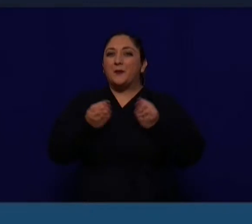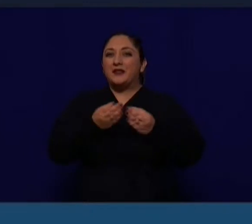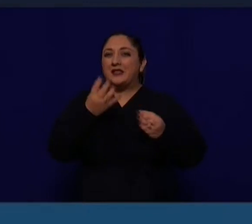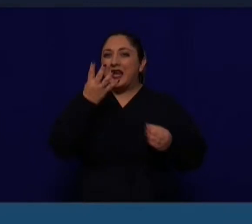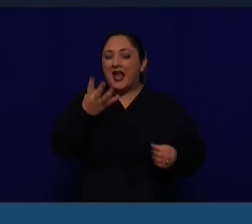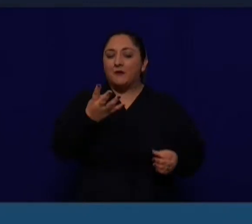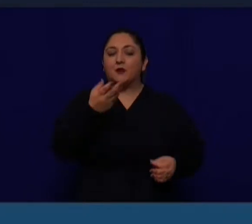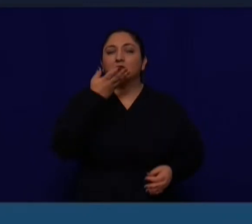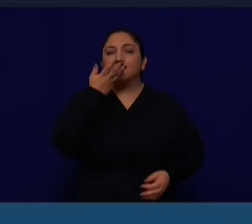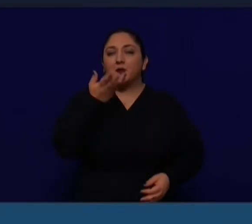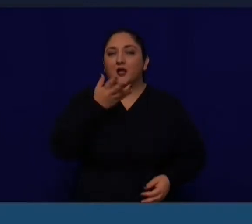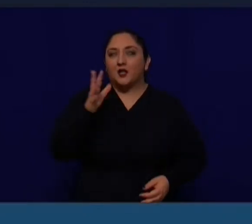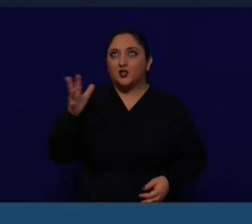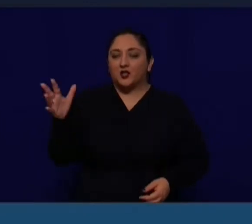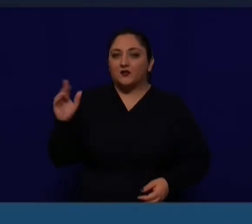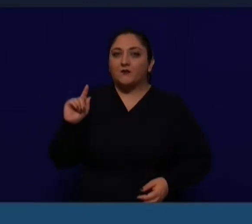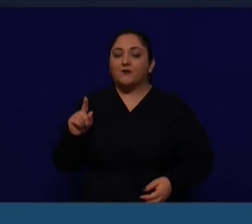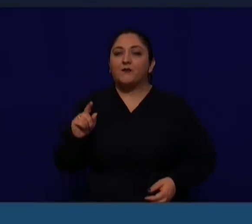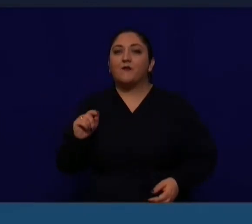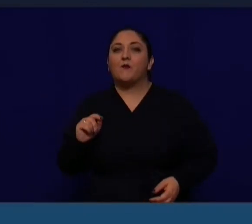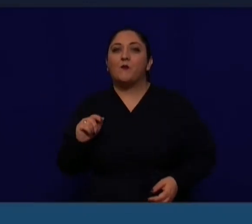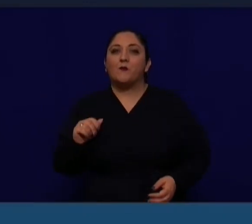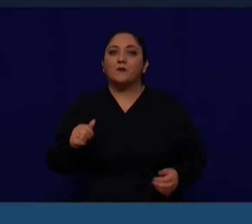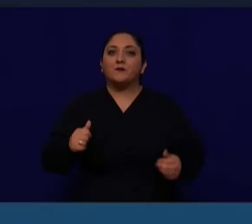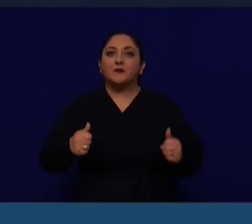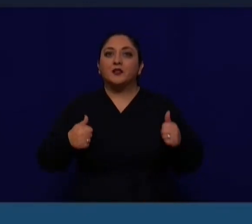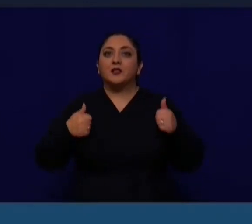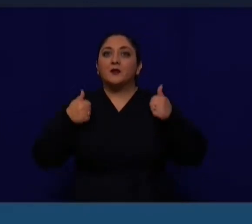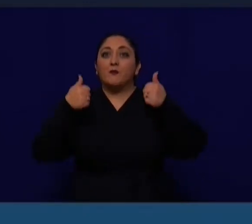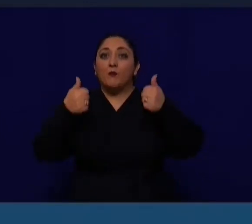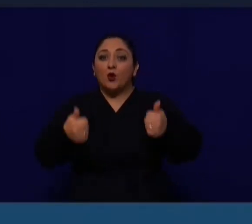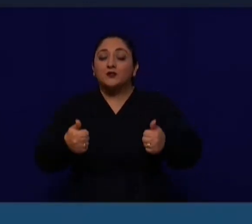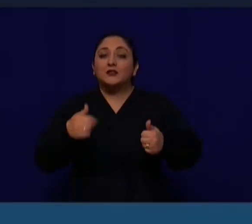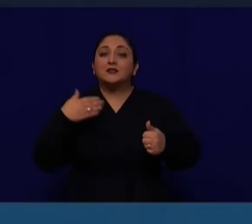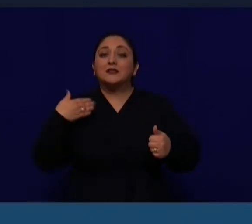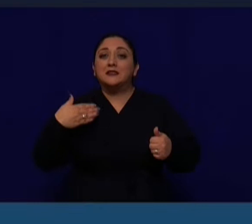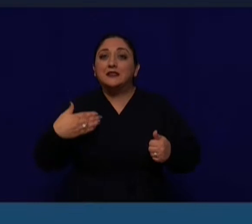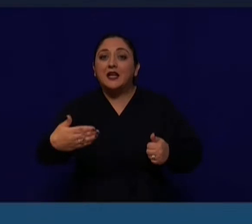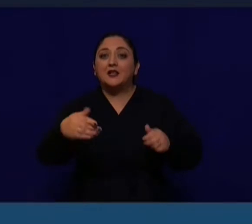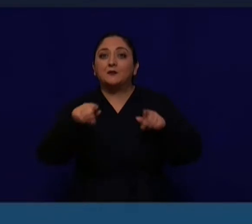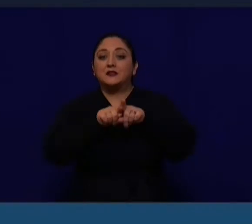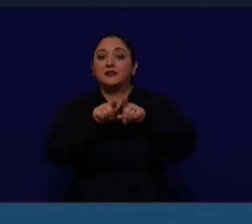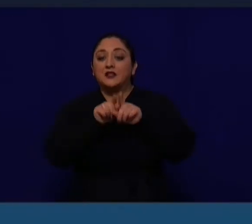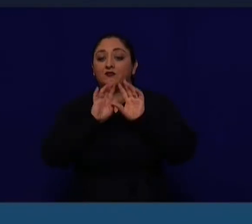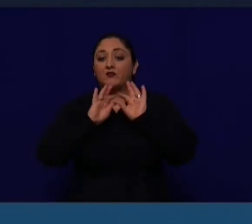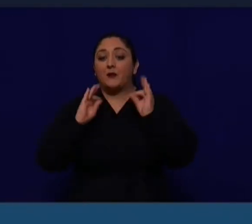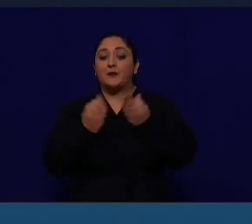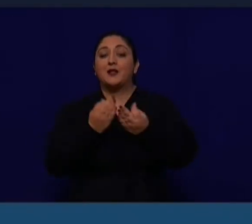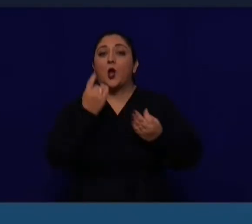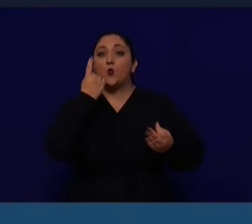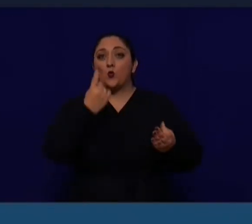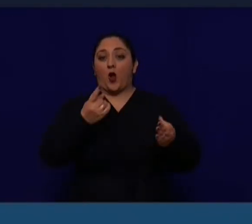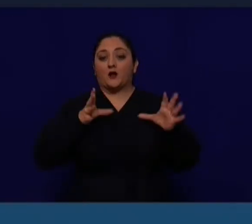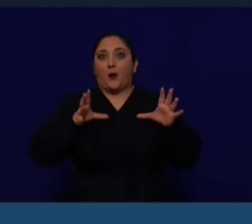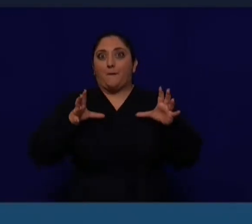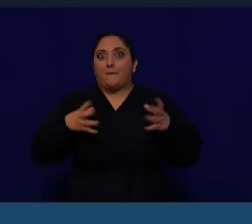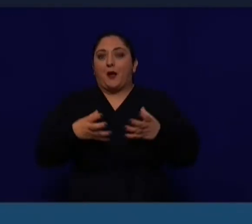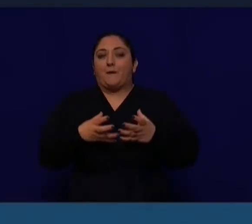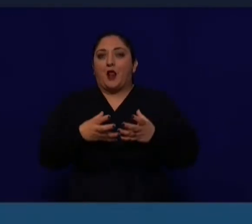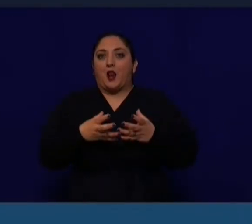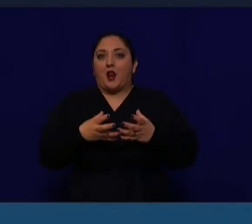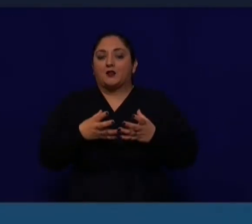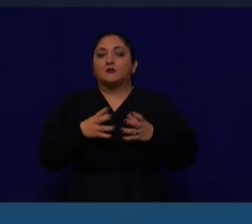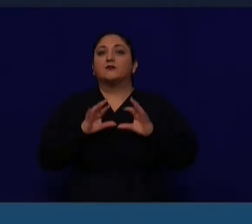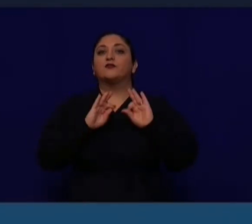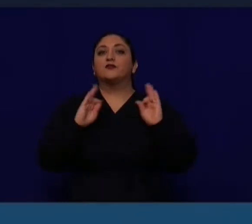ċara. Importanti ħafna li persuni iżommu mal-babil tagħhom. Ġifieri jekk inti għandek id-dar tiegħek, importanti li inti żomm dejjem